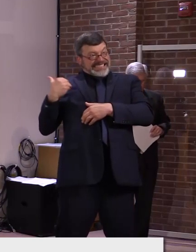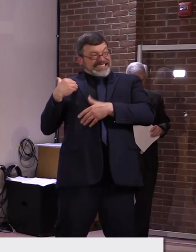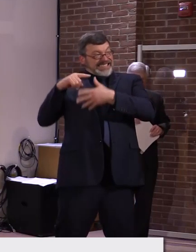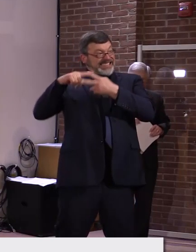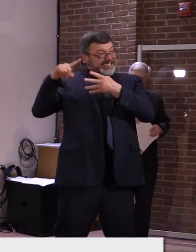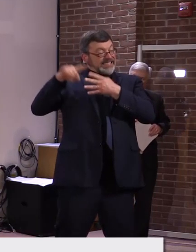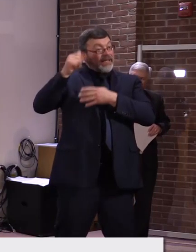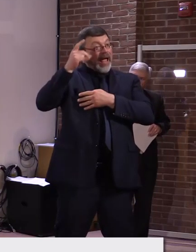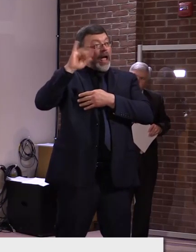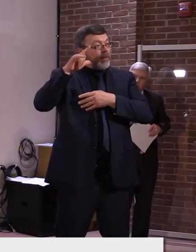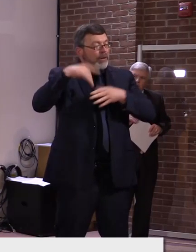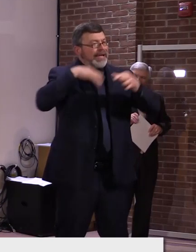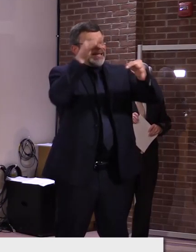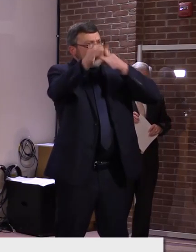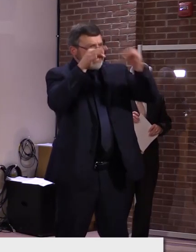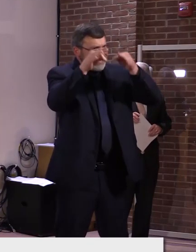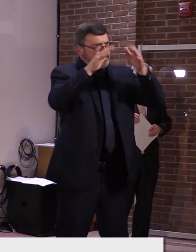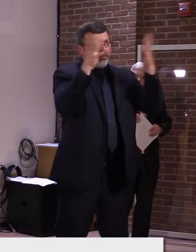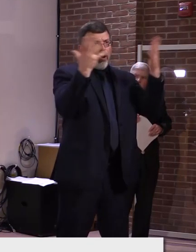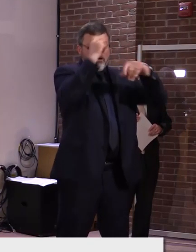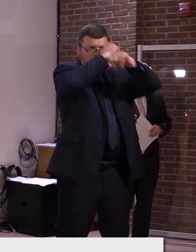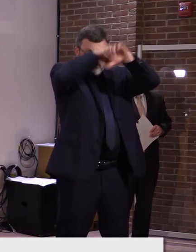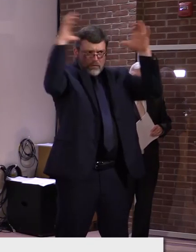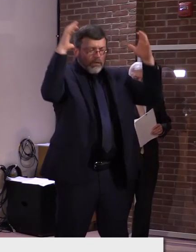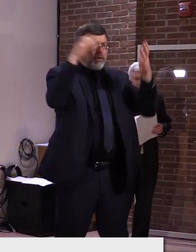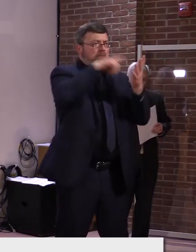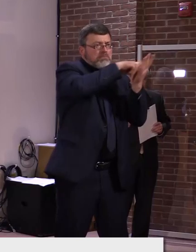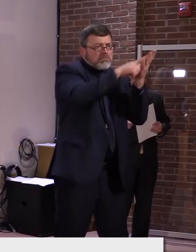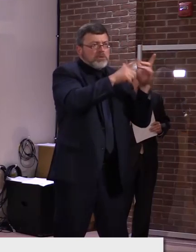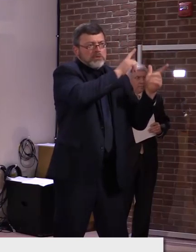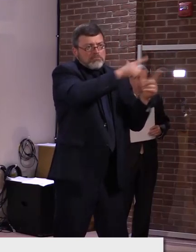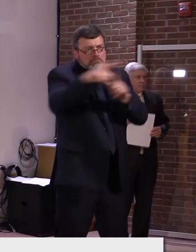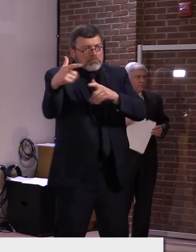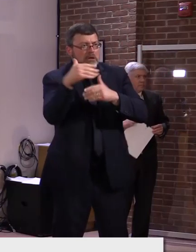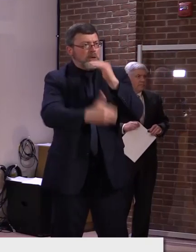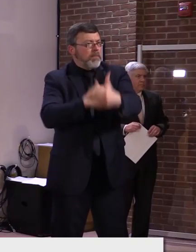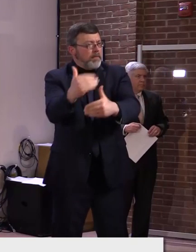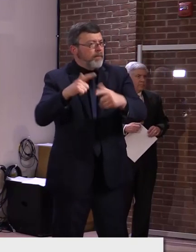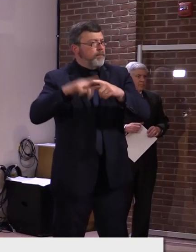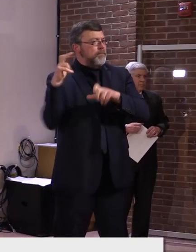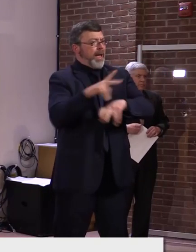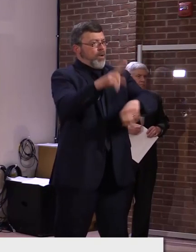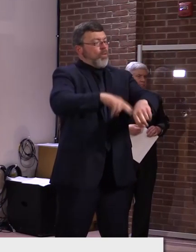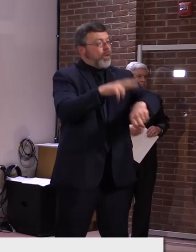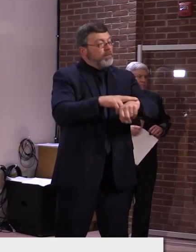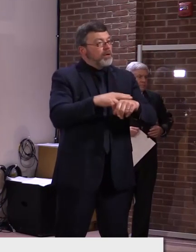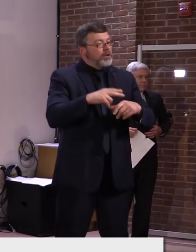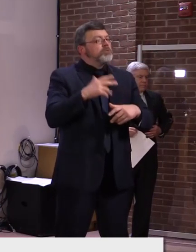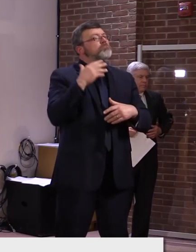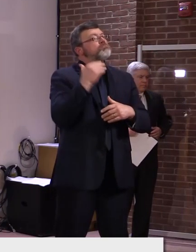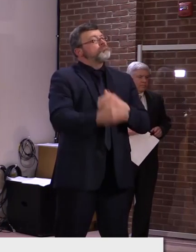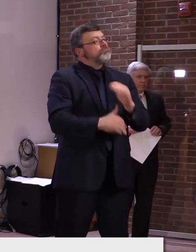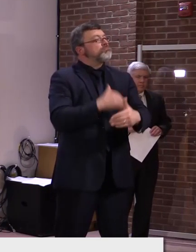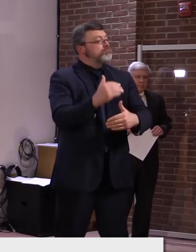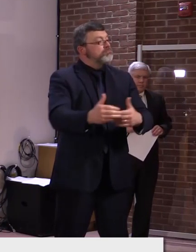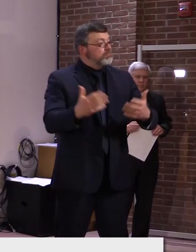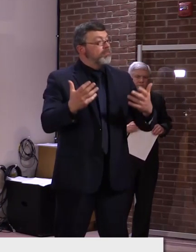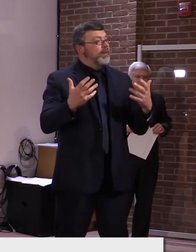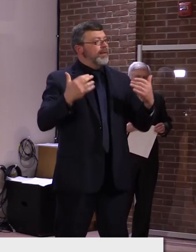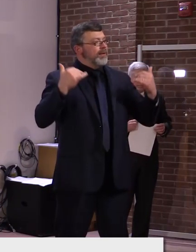normal, we were in a much different place than we are today. In just weeks, as our vaccination